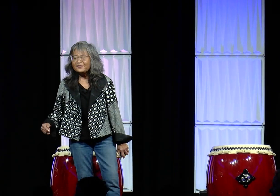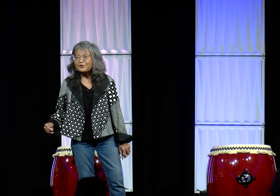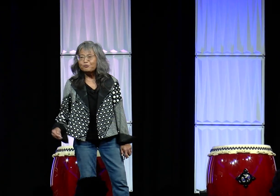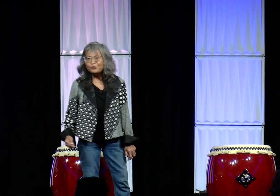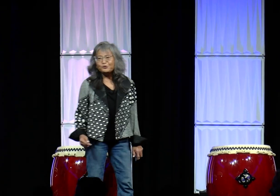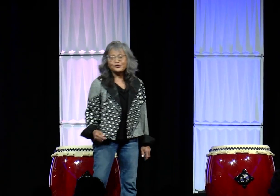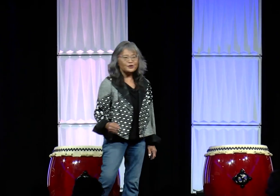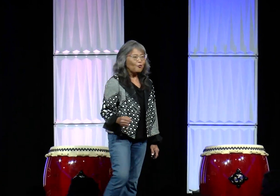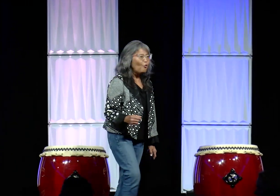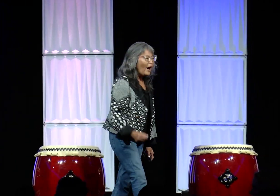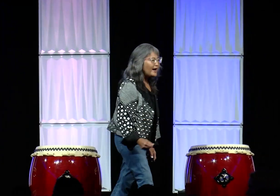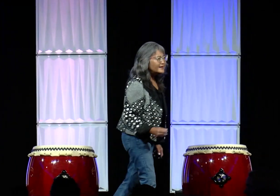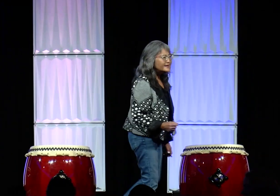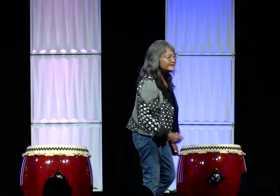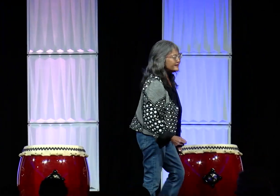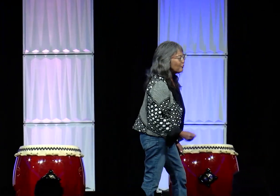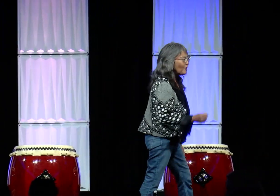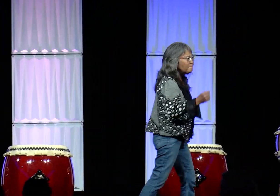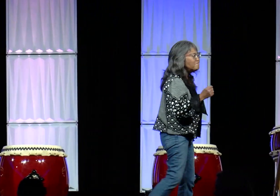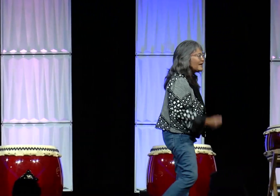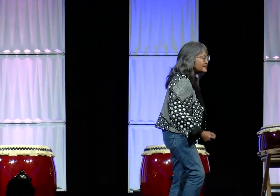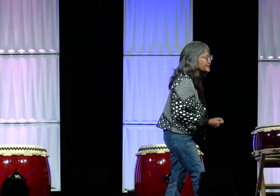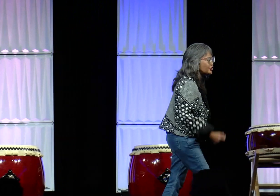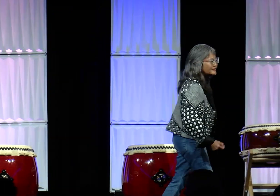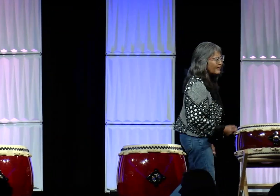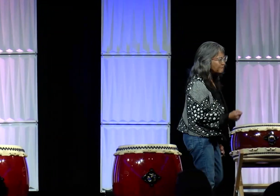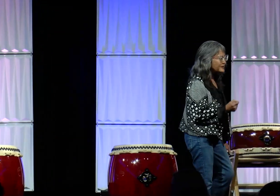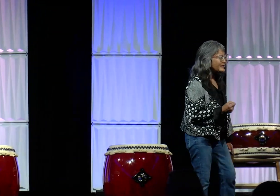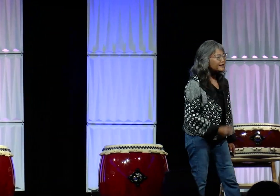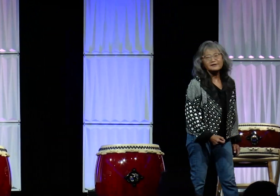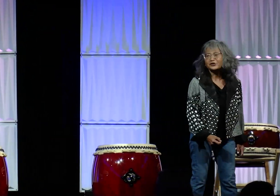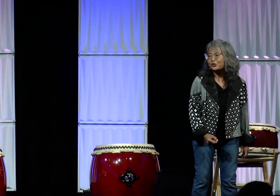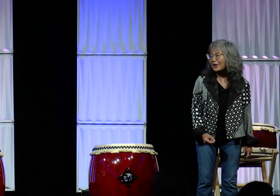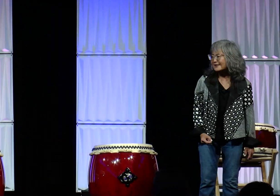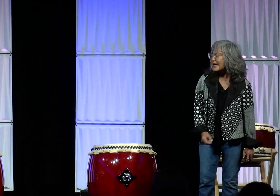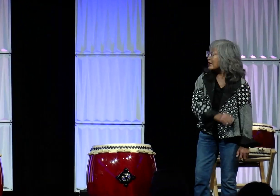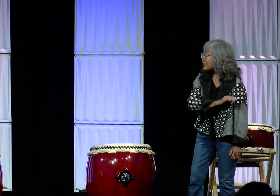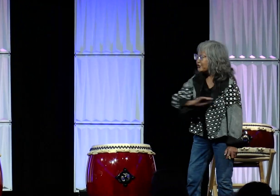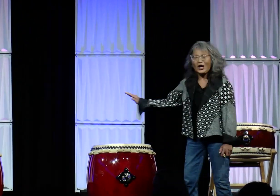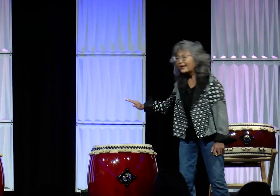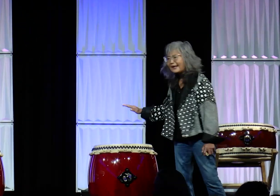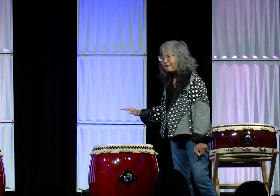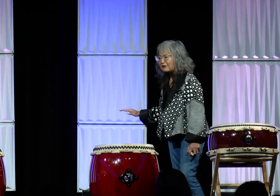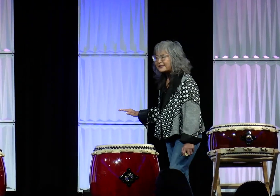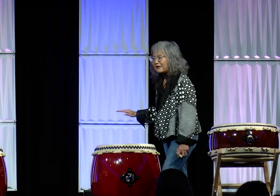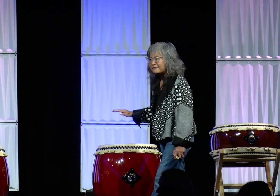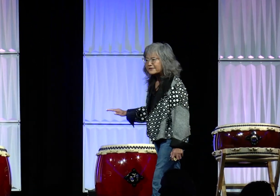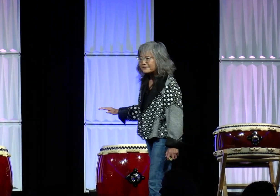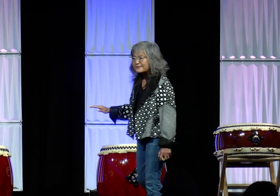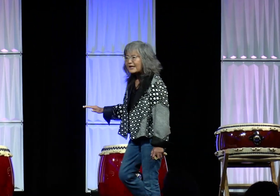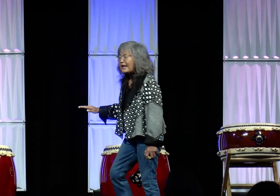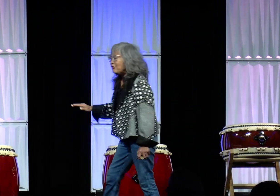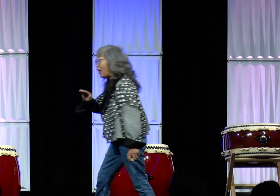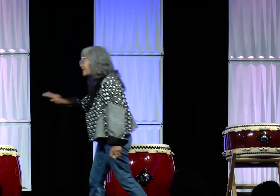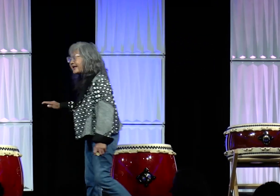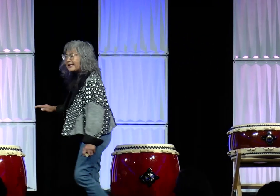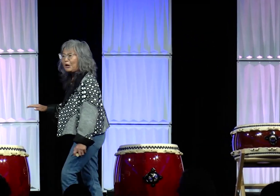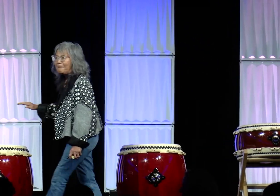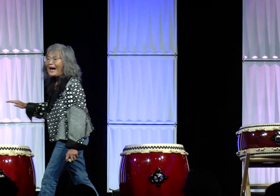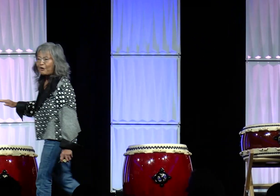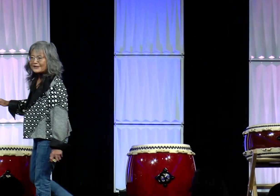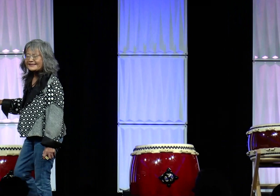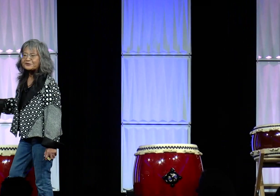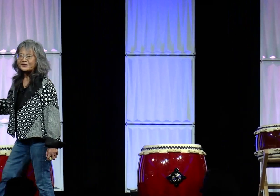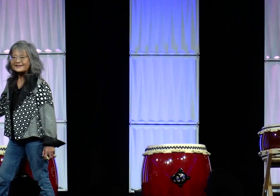At the root, why is it? What messages have been given to us to not love ourselves? Not take